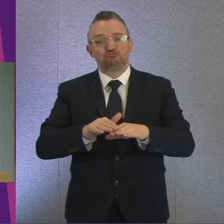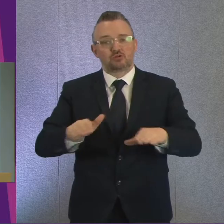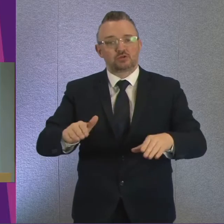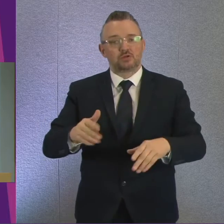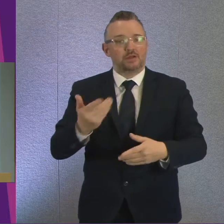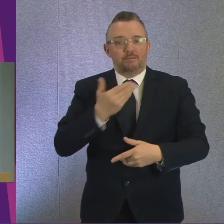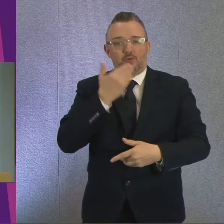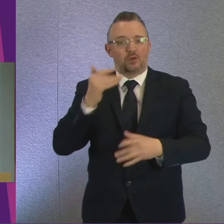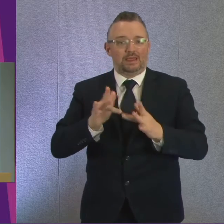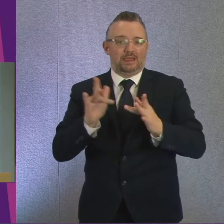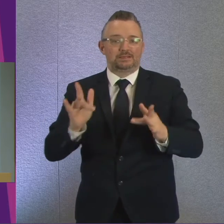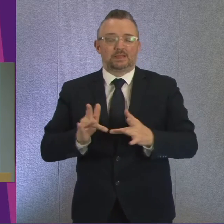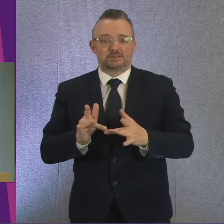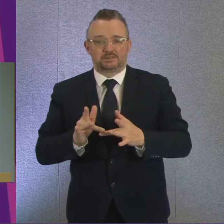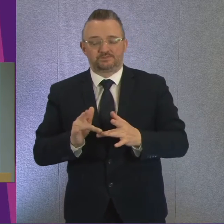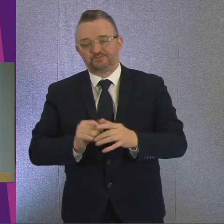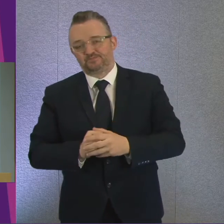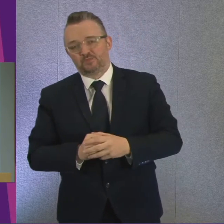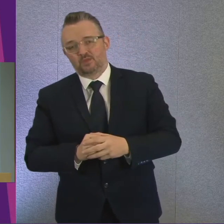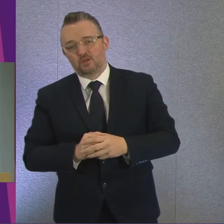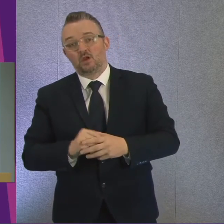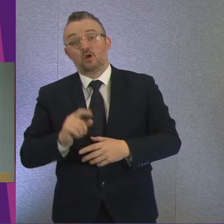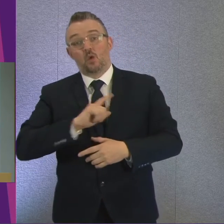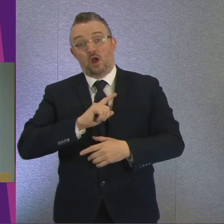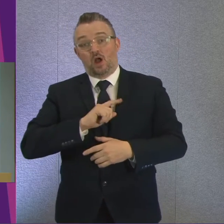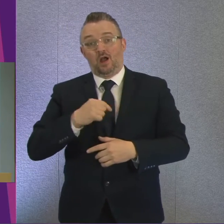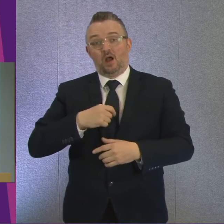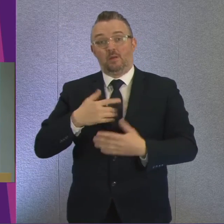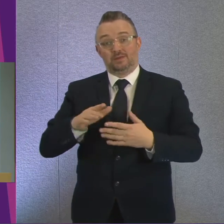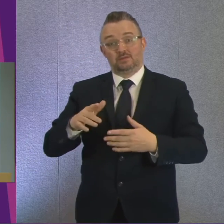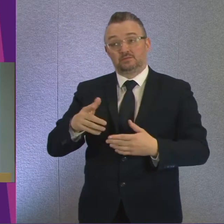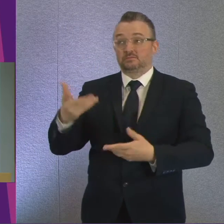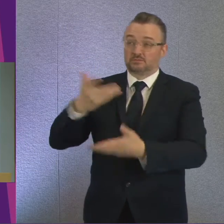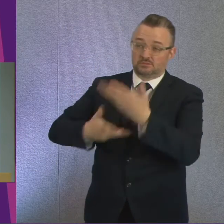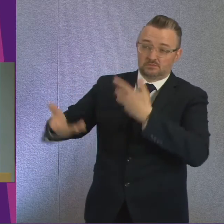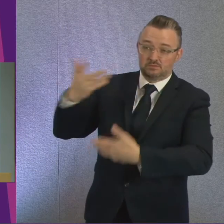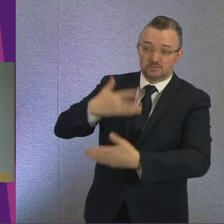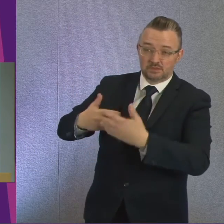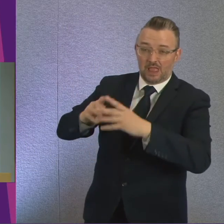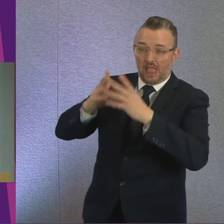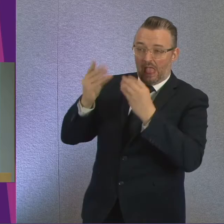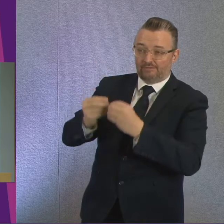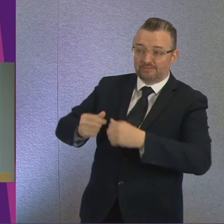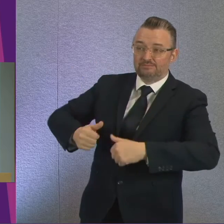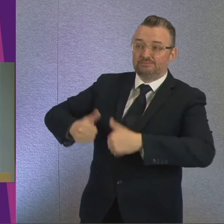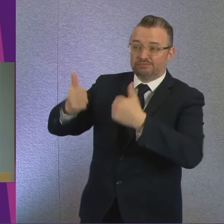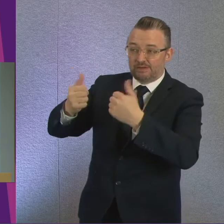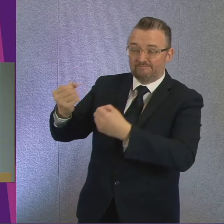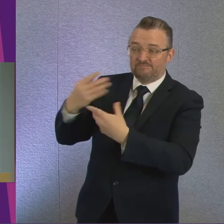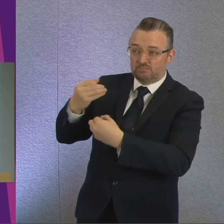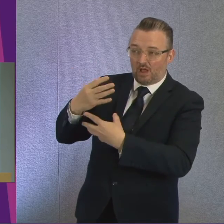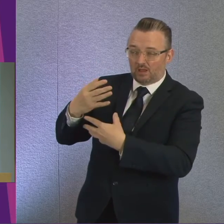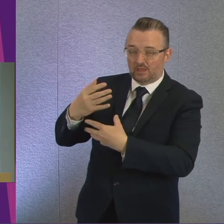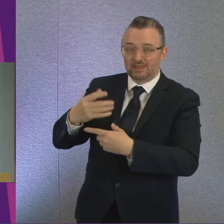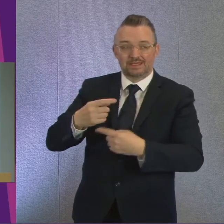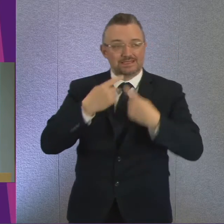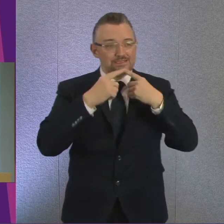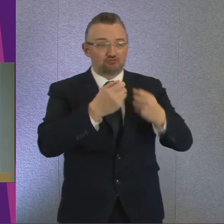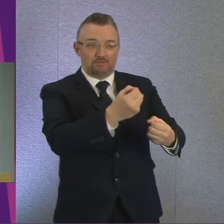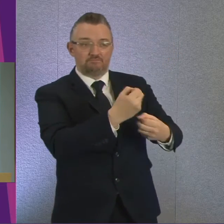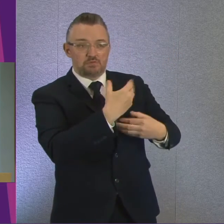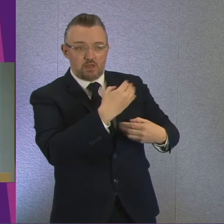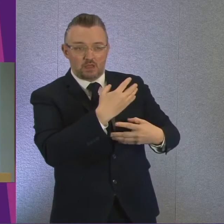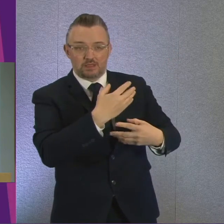will follow this term, building on the positive feedback to date and taking account of the continuing priorities that teachers and